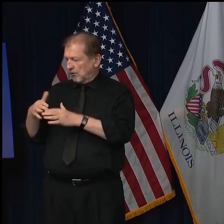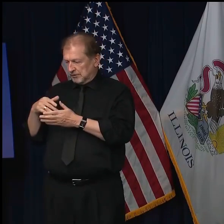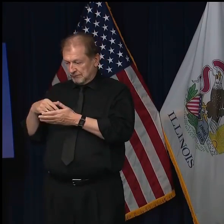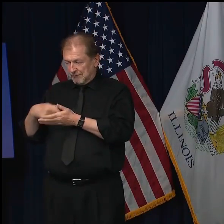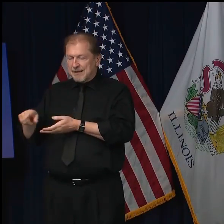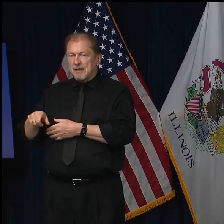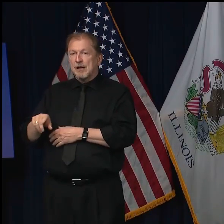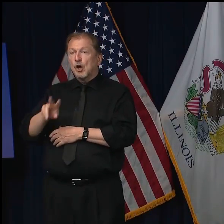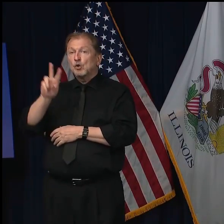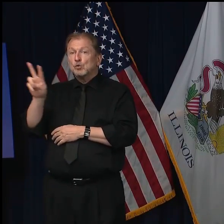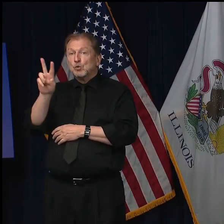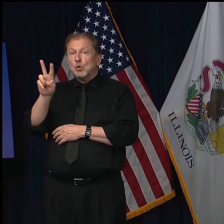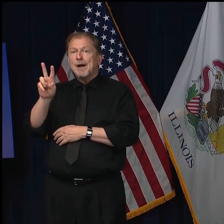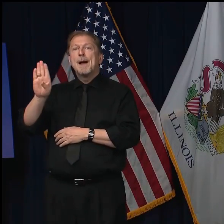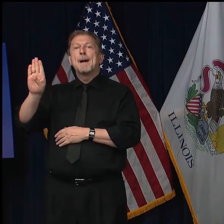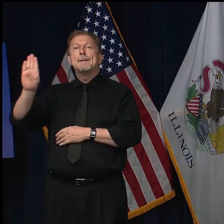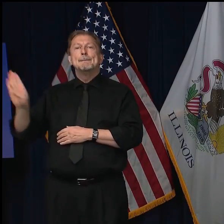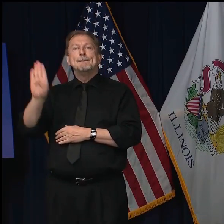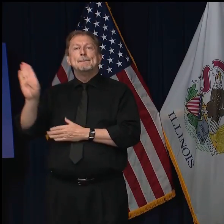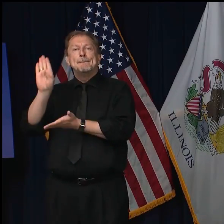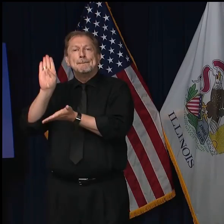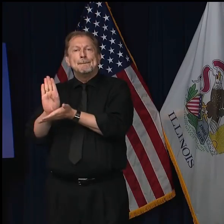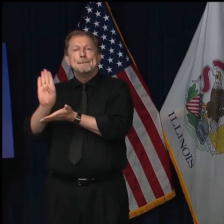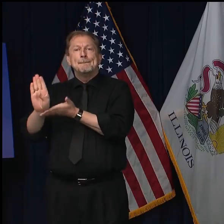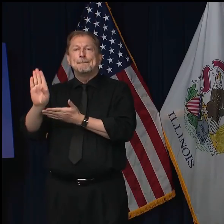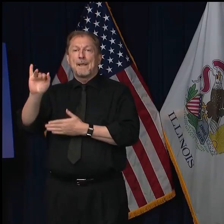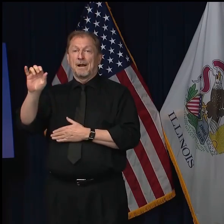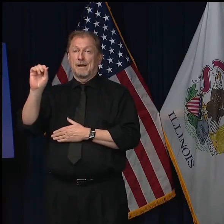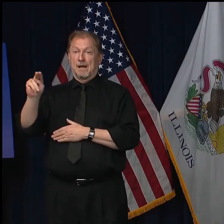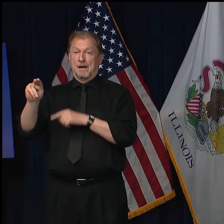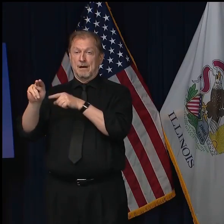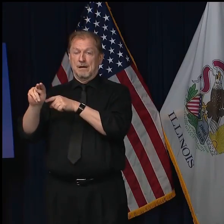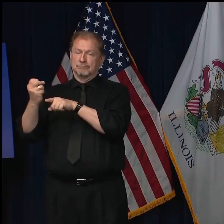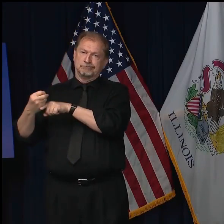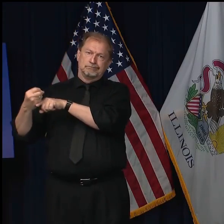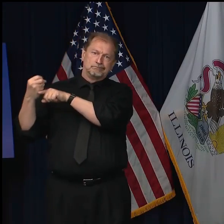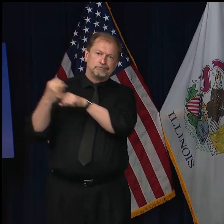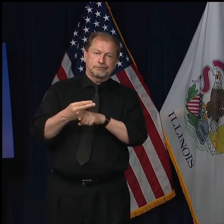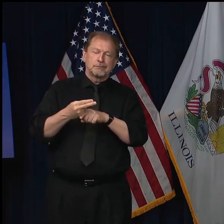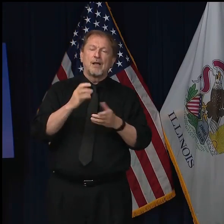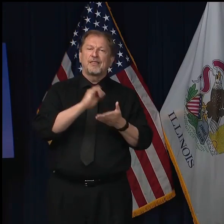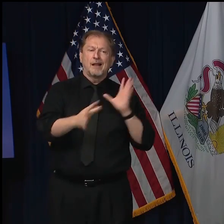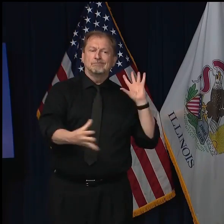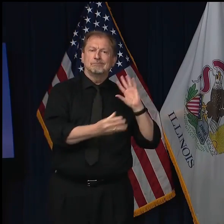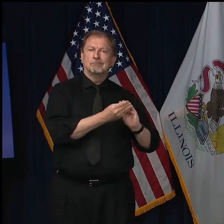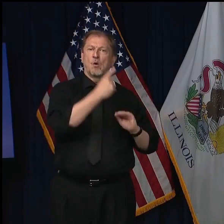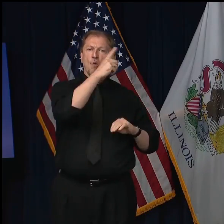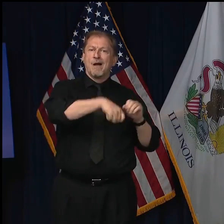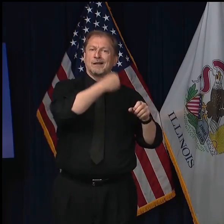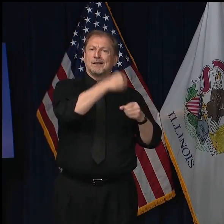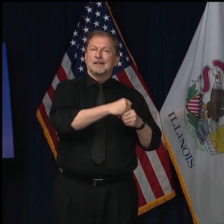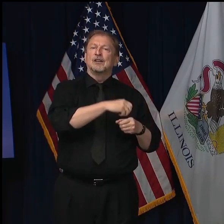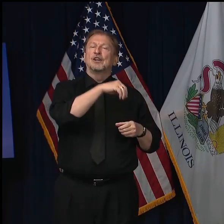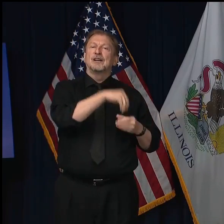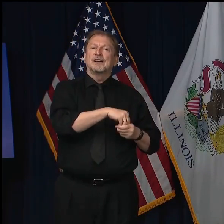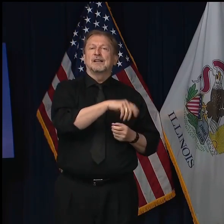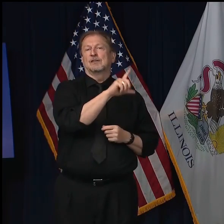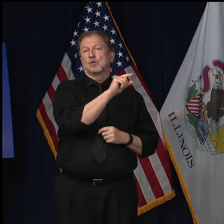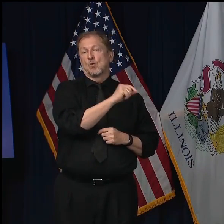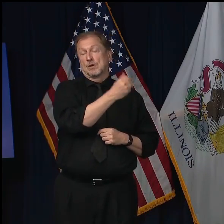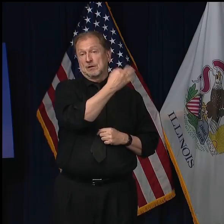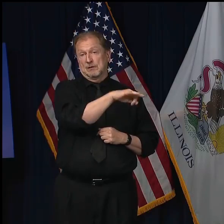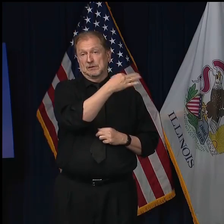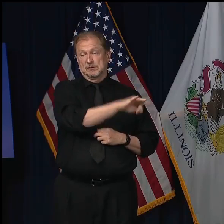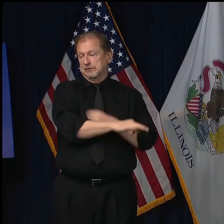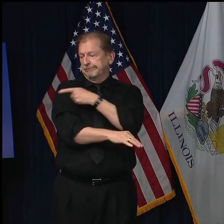billion in claims. That's $500 million more than what was paid out in all 12 months